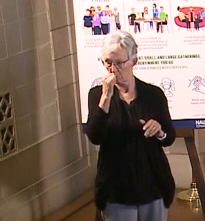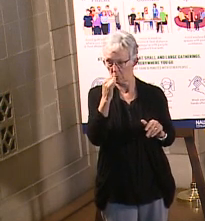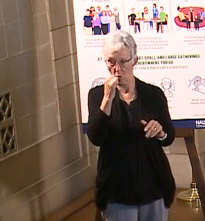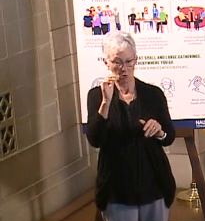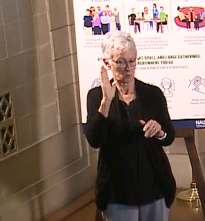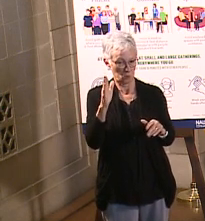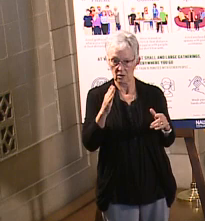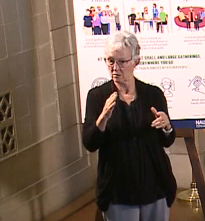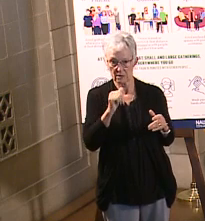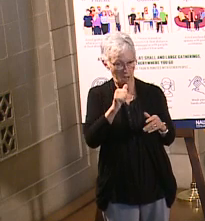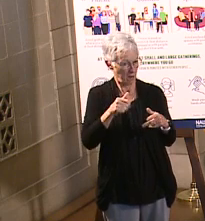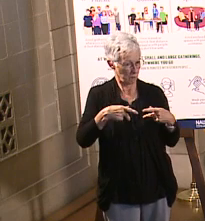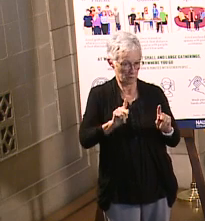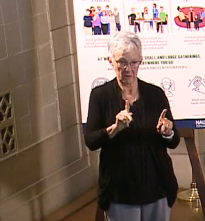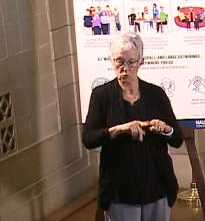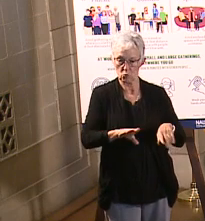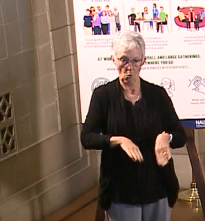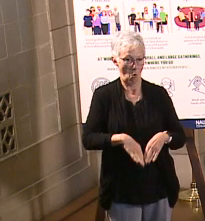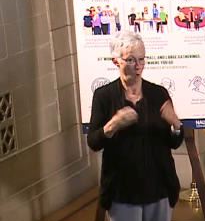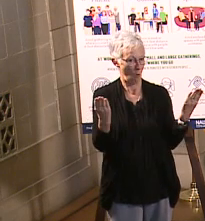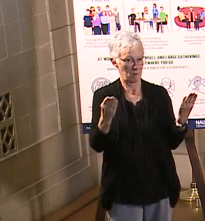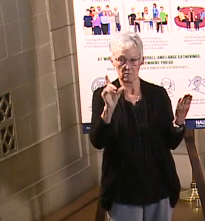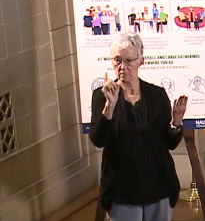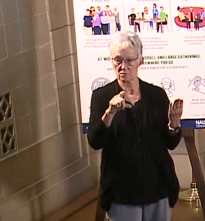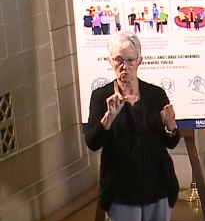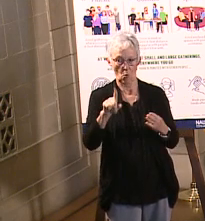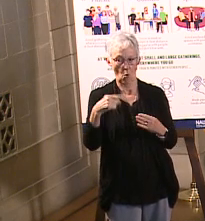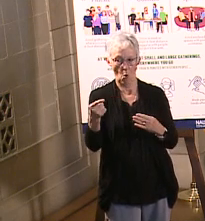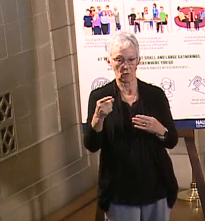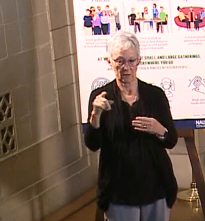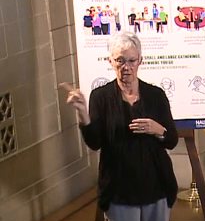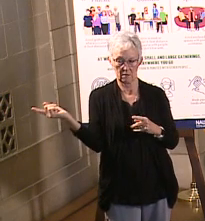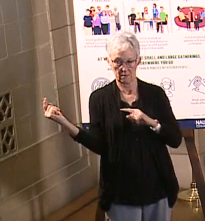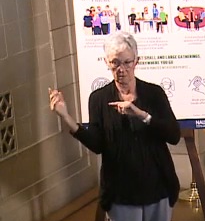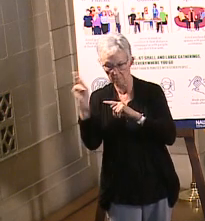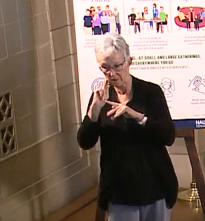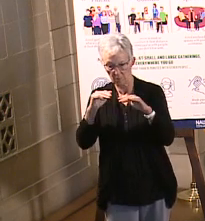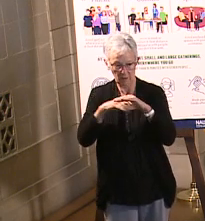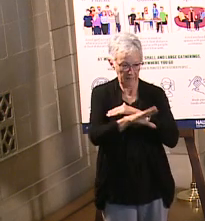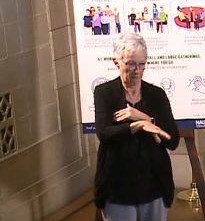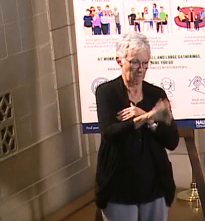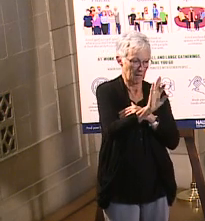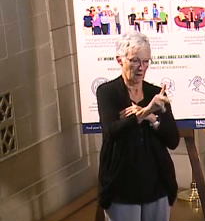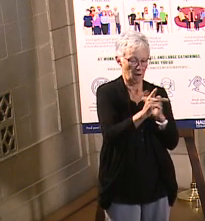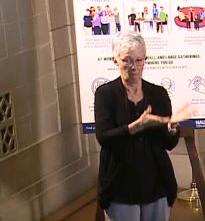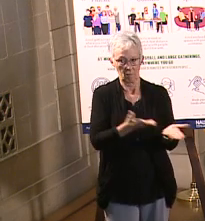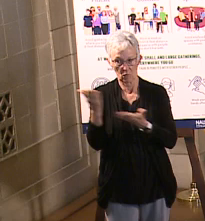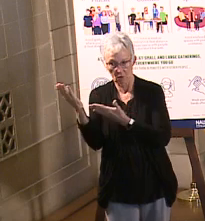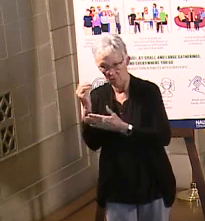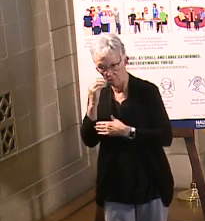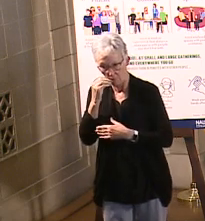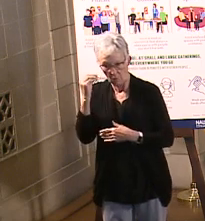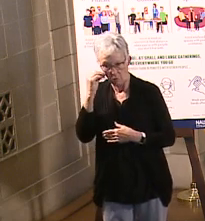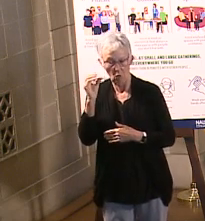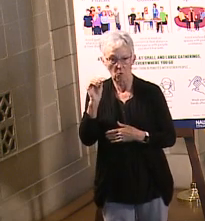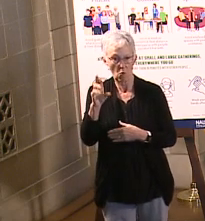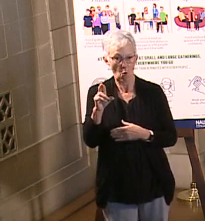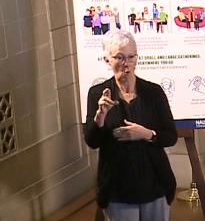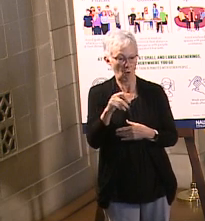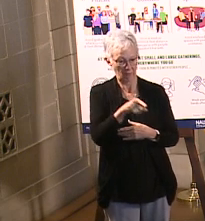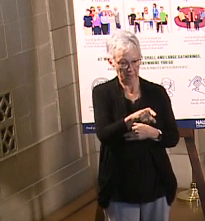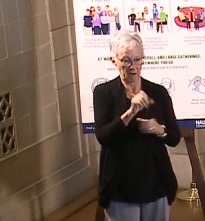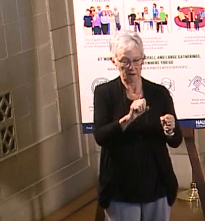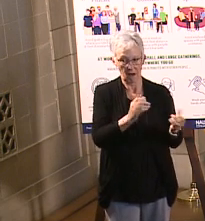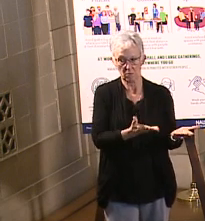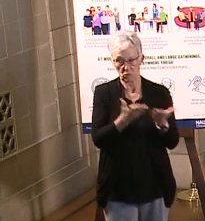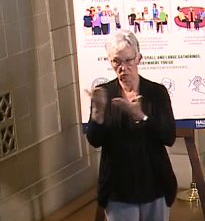people inside their bars, and restaurants would have restricted hours. So Nebraskans need to know that if we